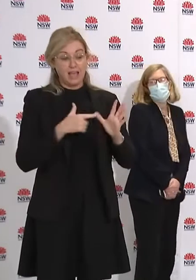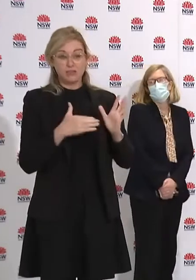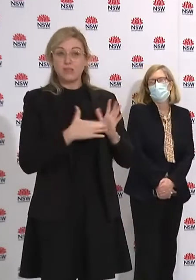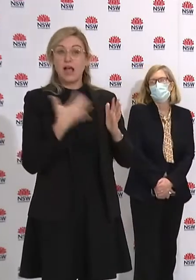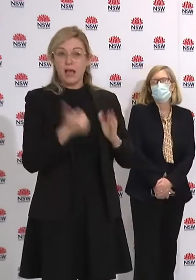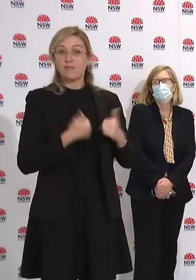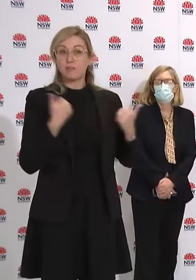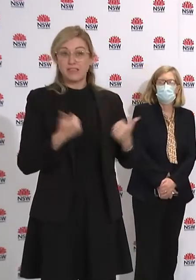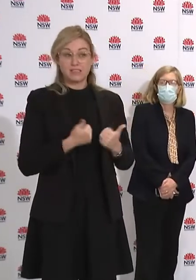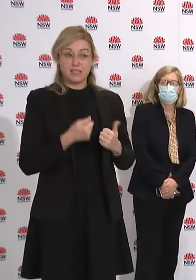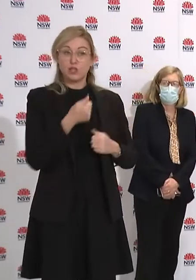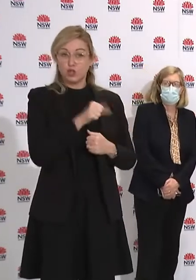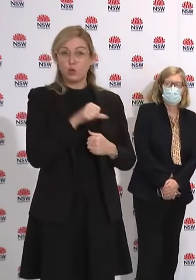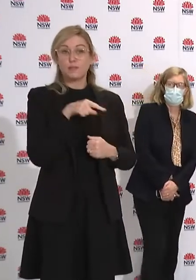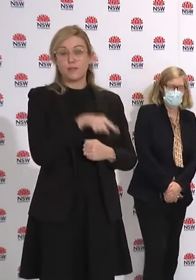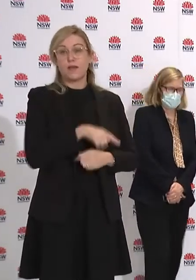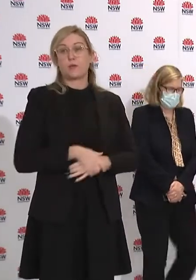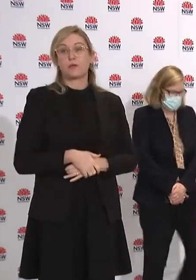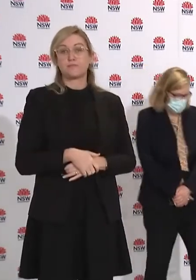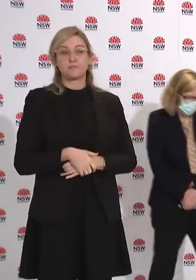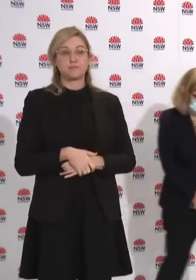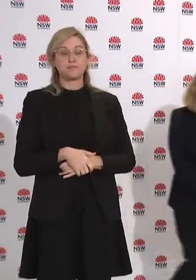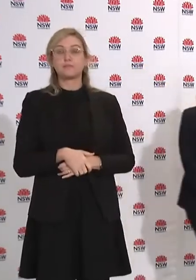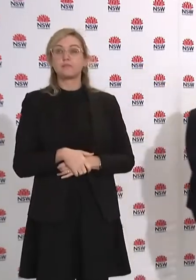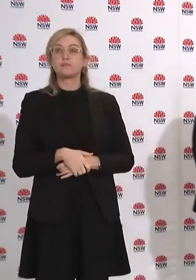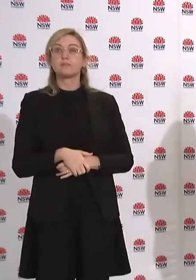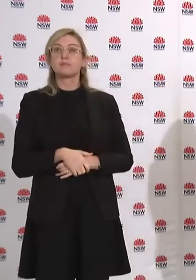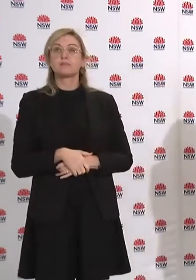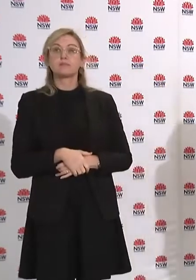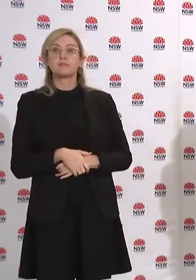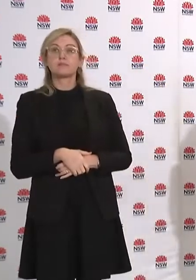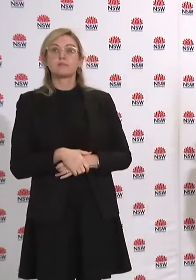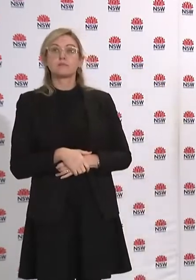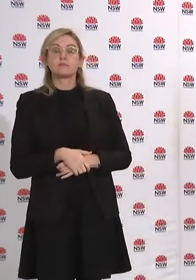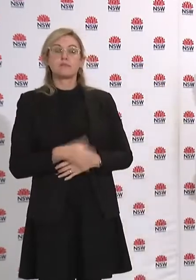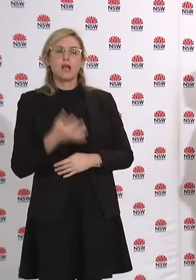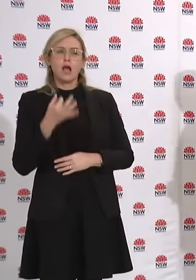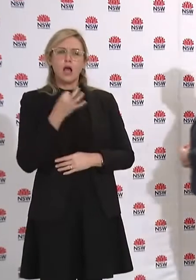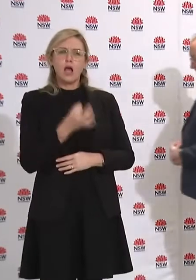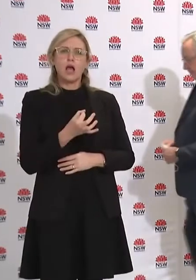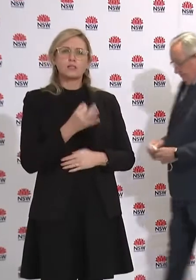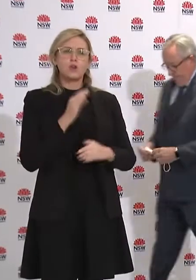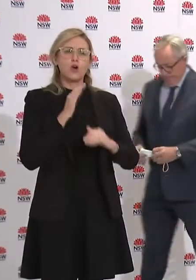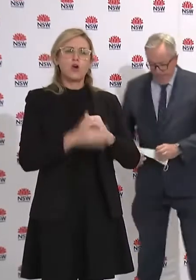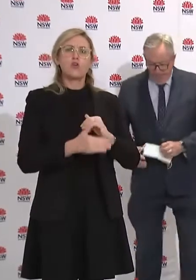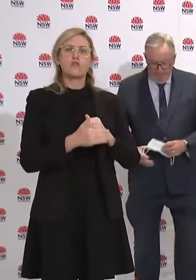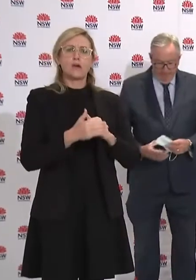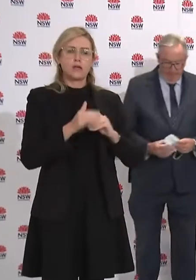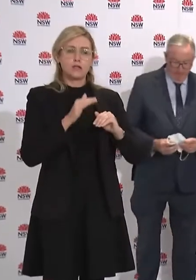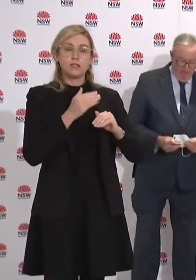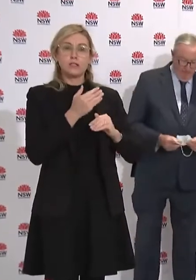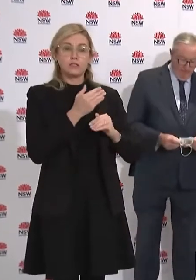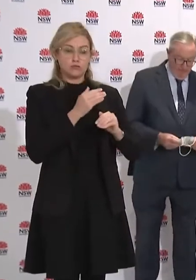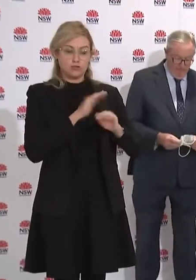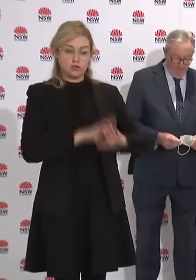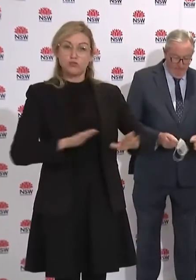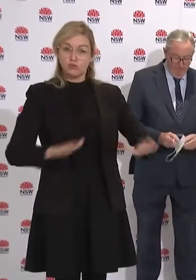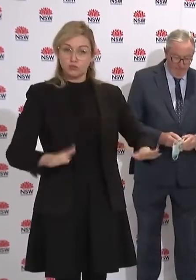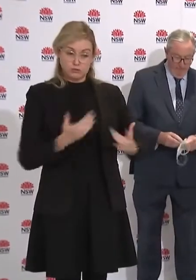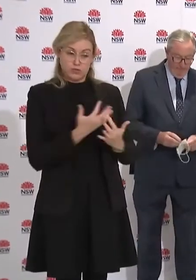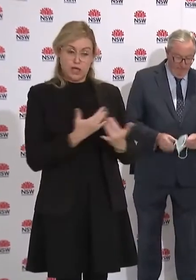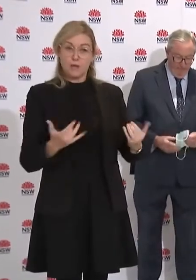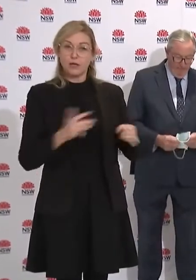Thank you, Minister. This might be one for Dr. Chan. Oh, sorry, sure. Yep. How many children are currently being treated for COVID and how many of those have